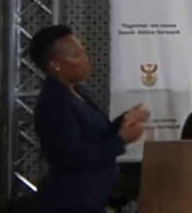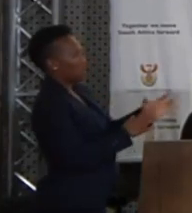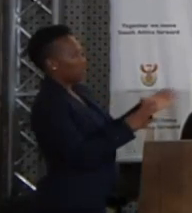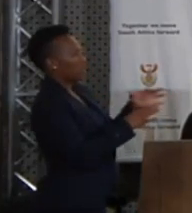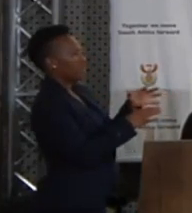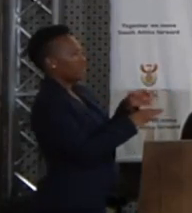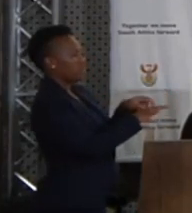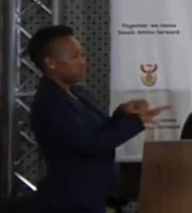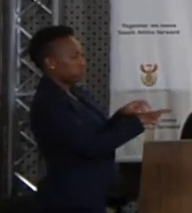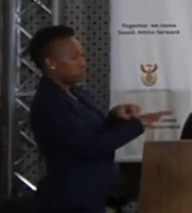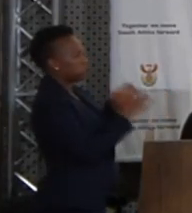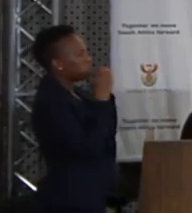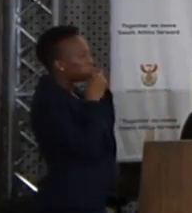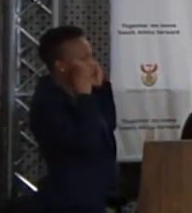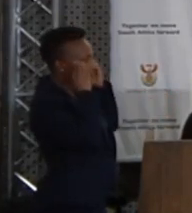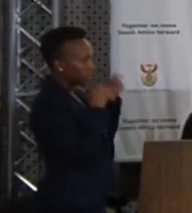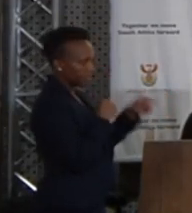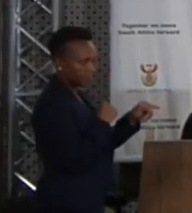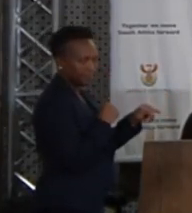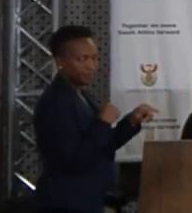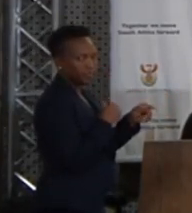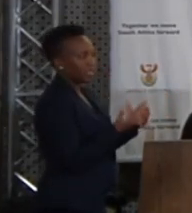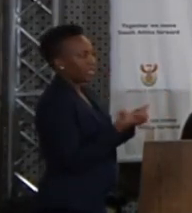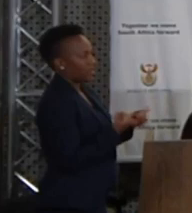to passengers, and